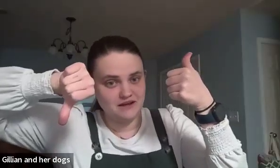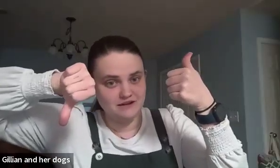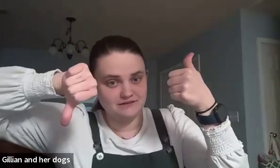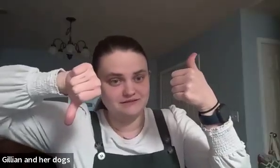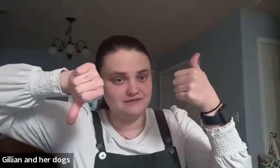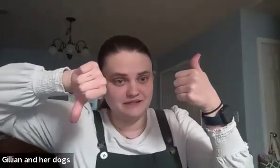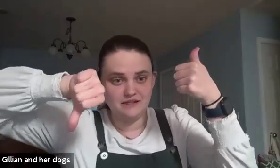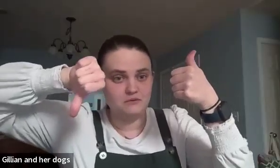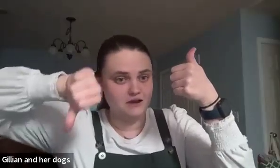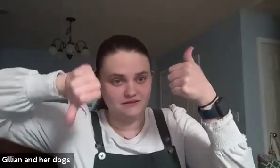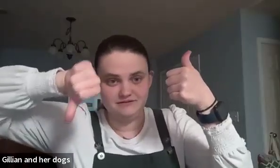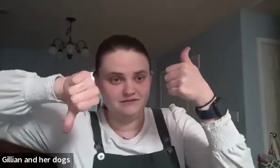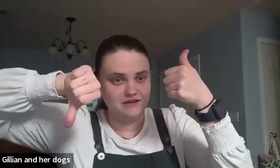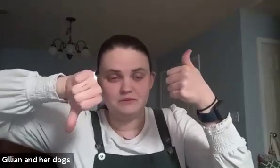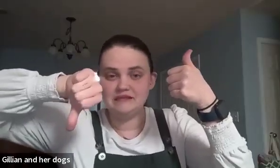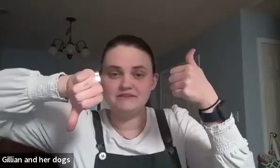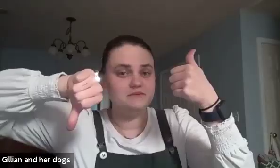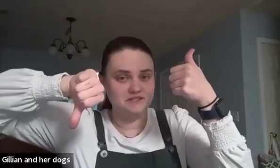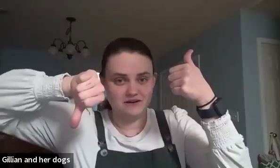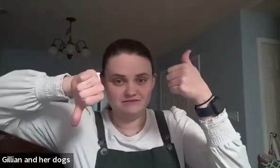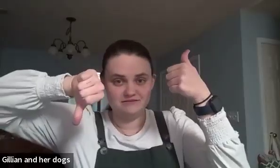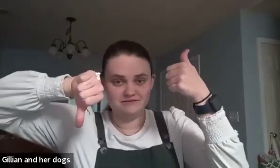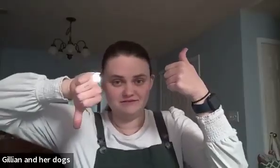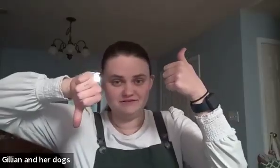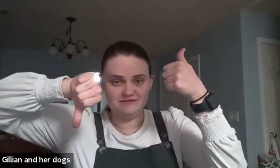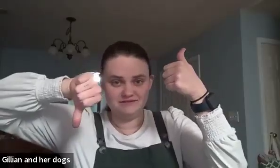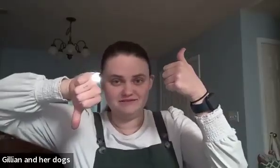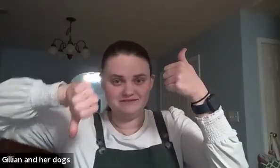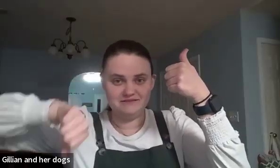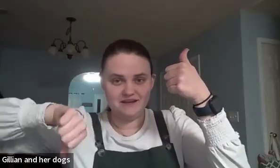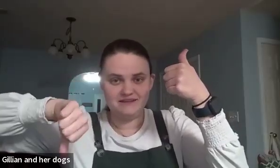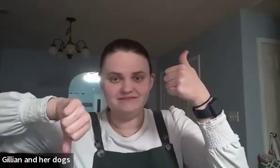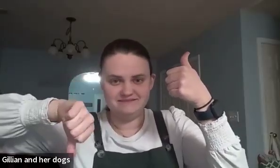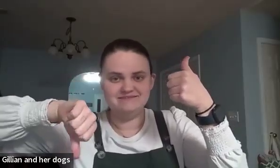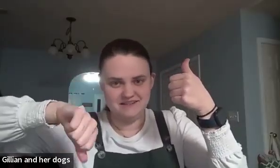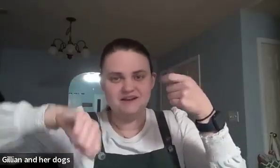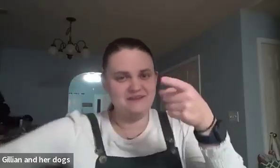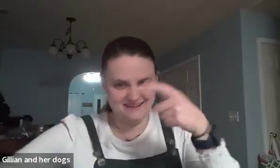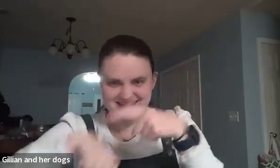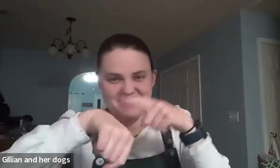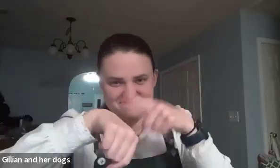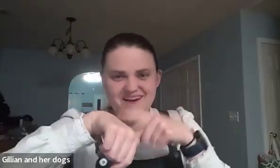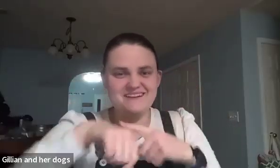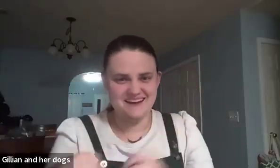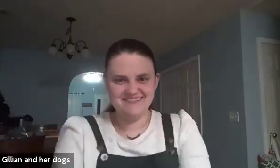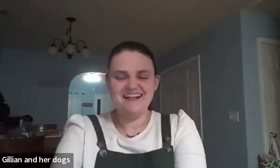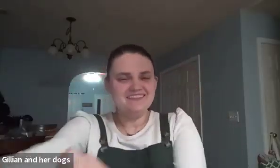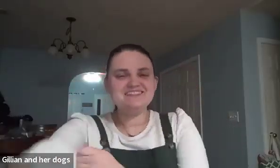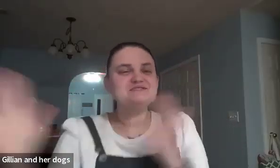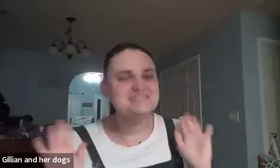night? Either way, I will leave it up to y'all. Okay. Okay, time. Okay. Let's do